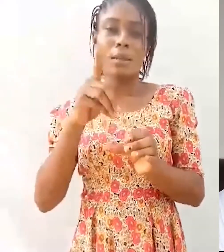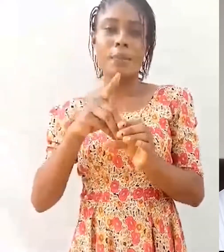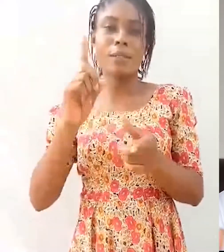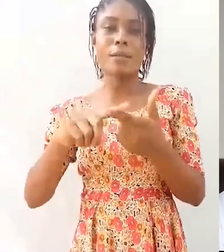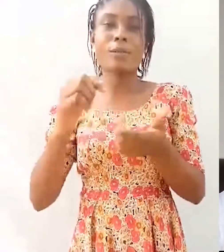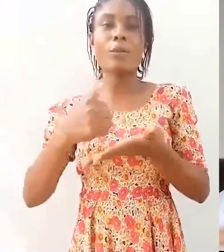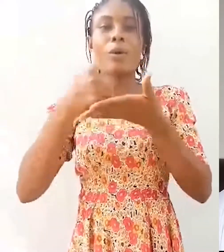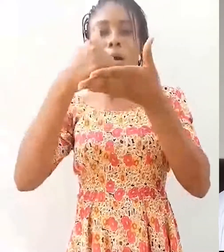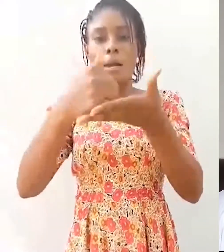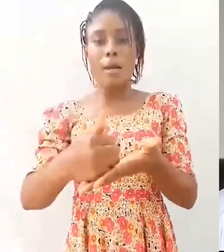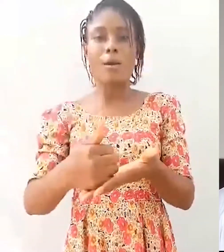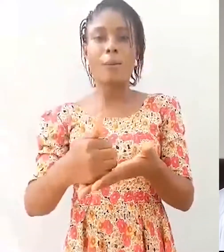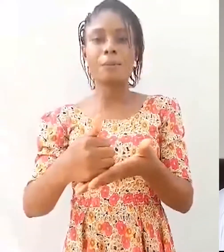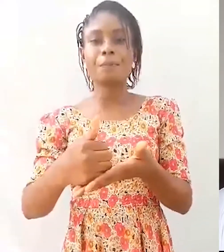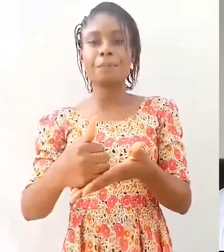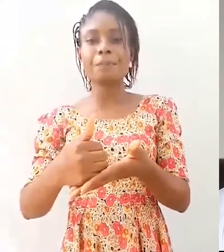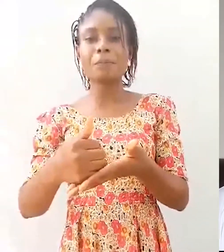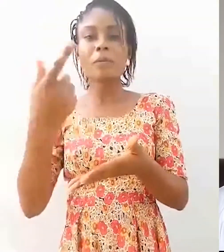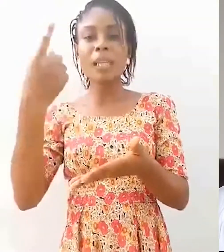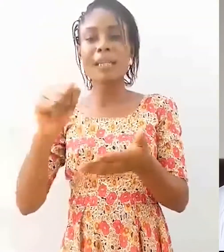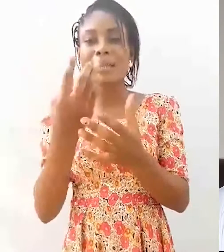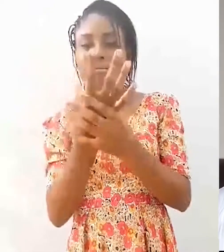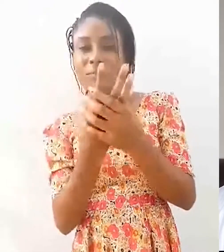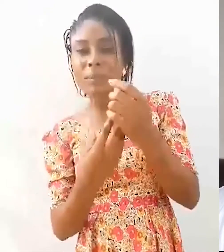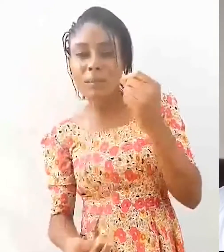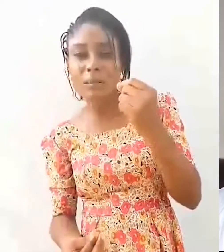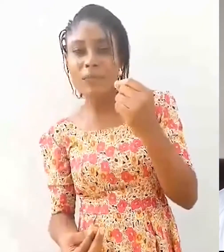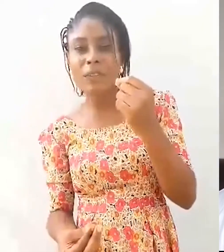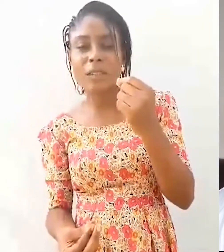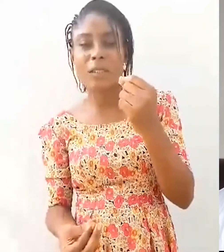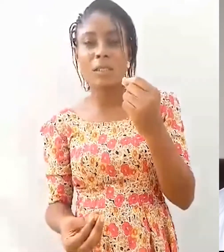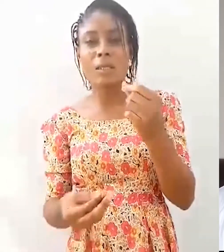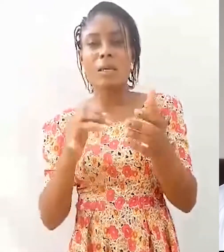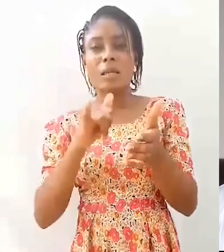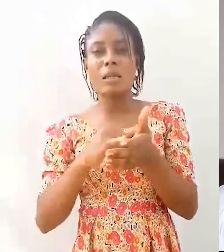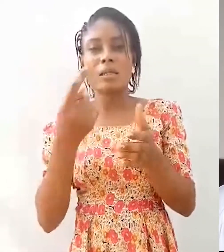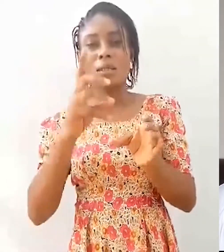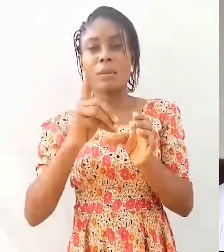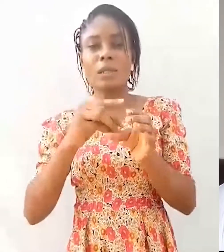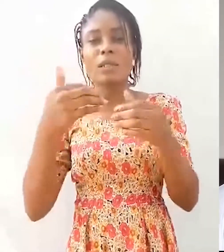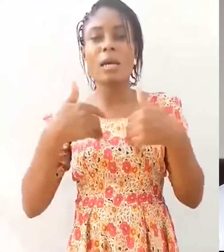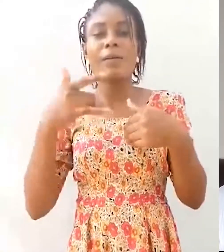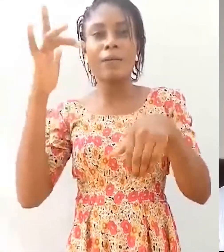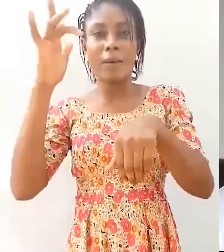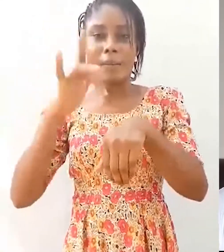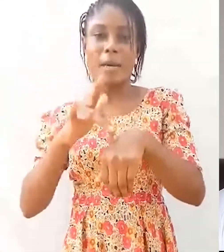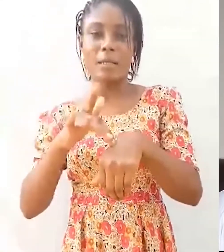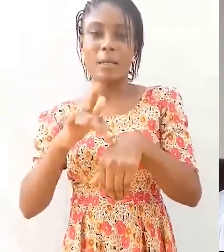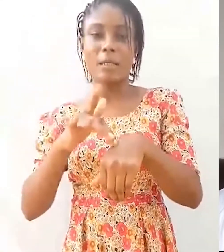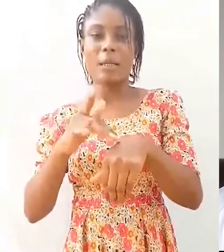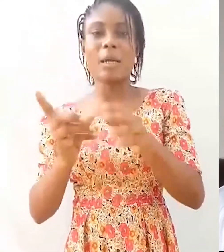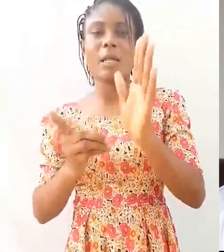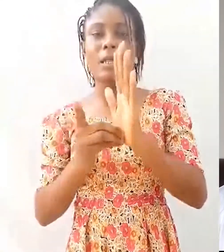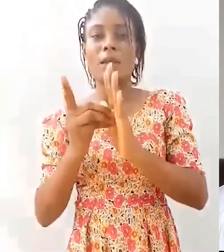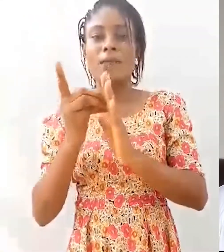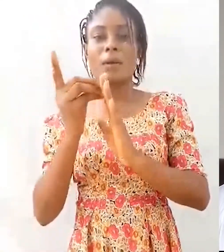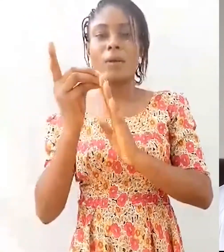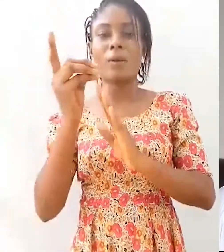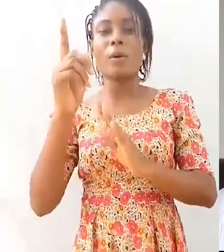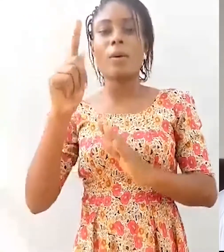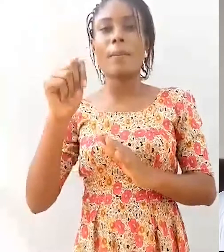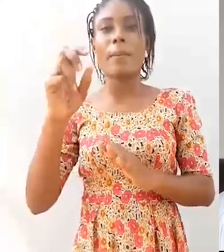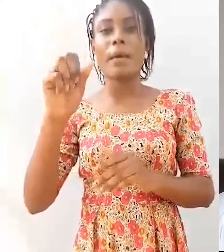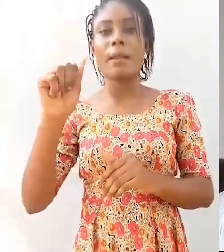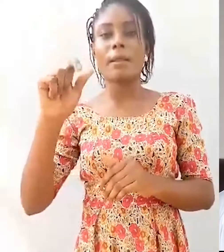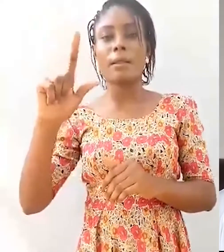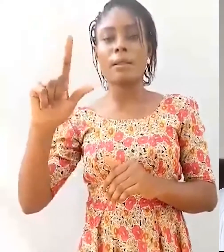the deficiencies, areas that the disability has impacted, developmental areas, developmental aspects